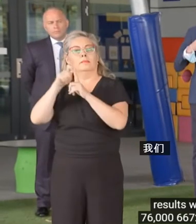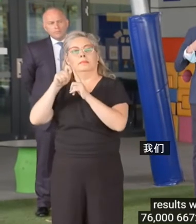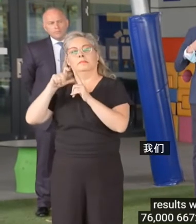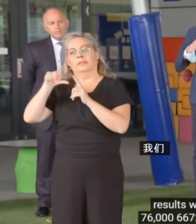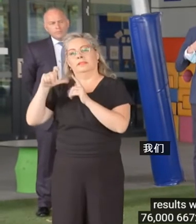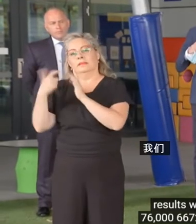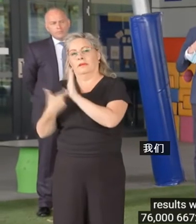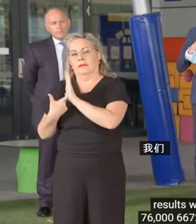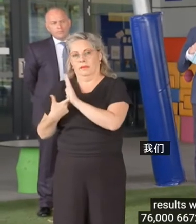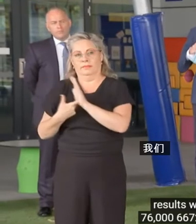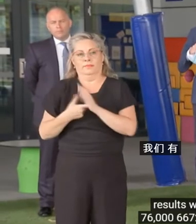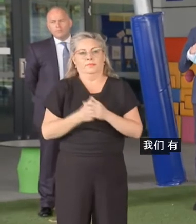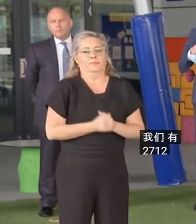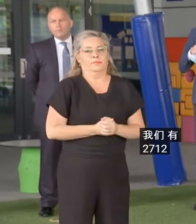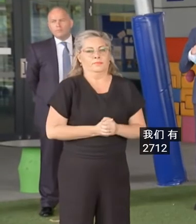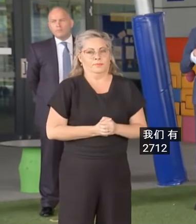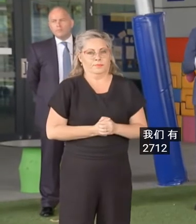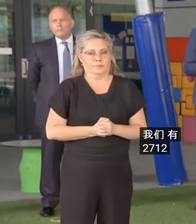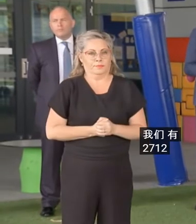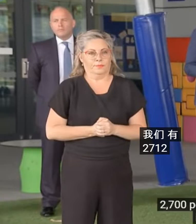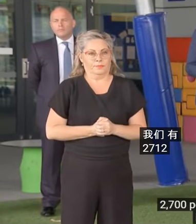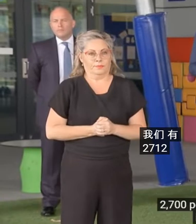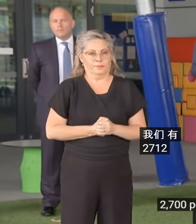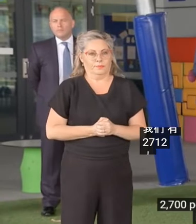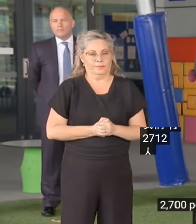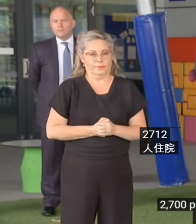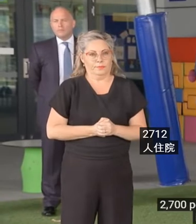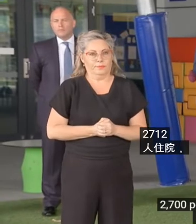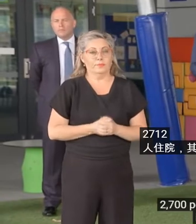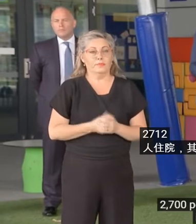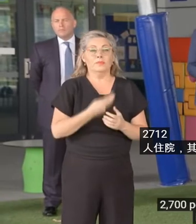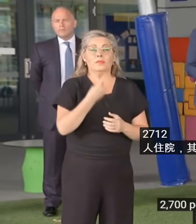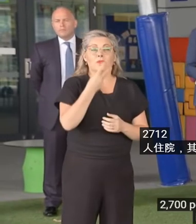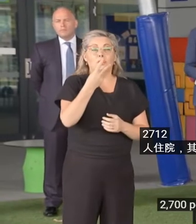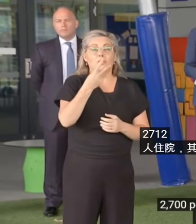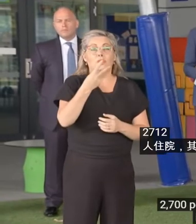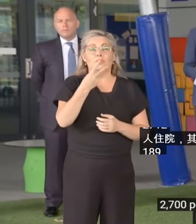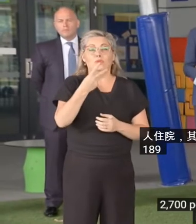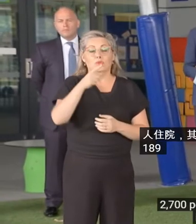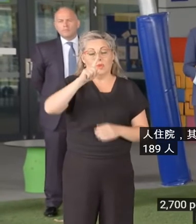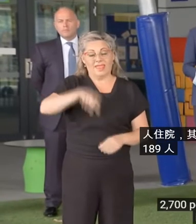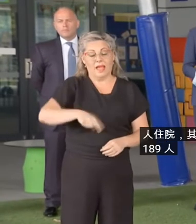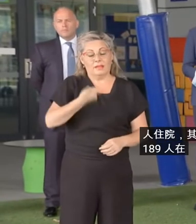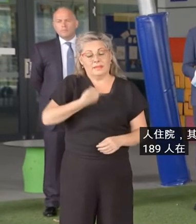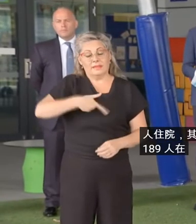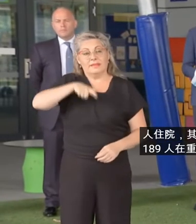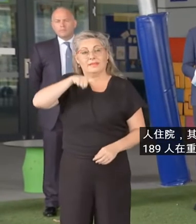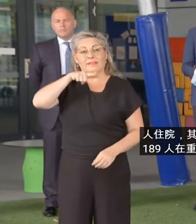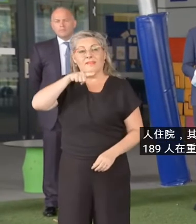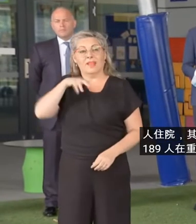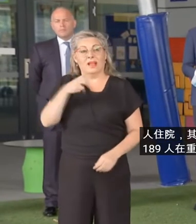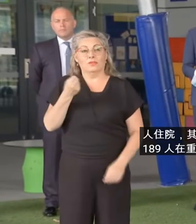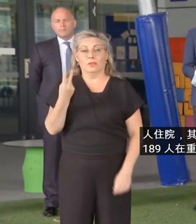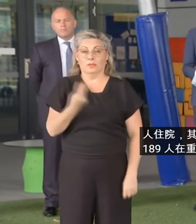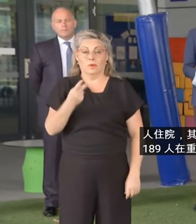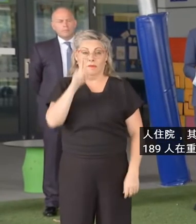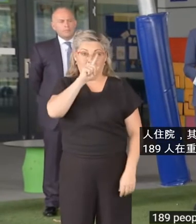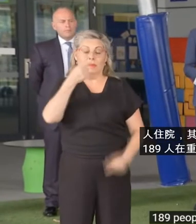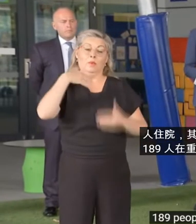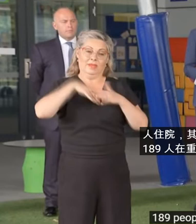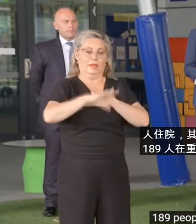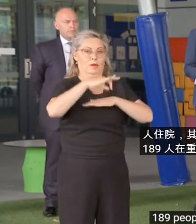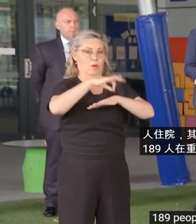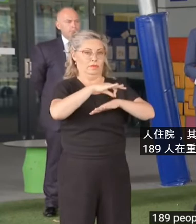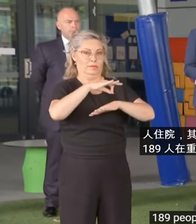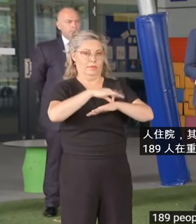76,672 PCR tests. We've got 2,712 people in hospital, including 189 people in ICU, of